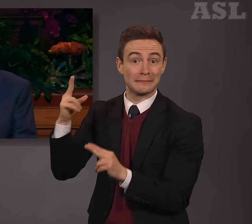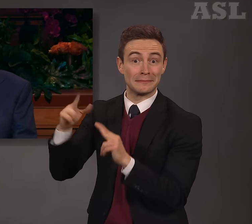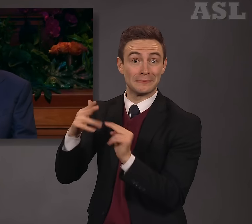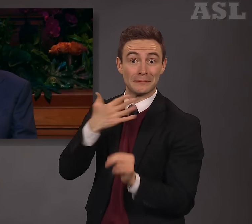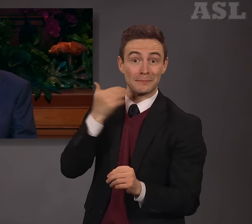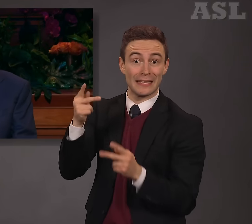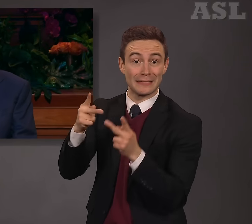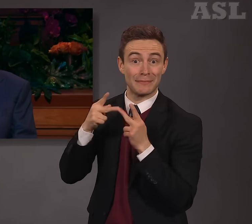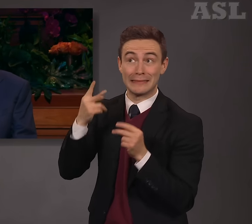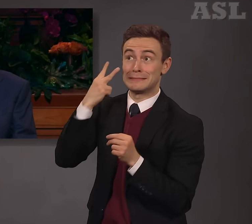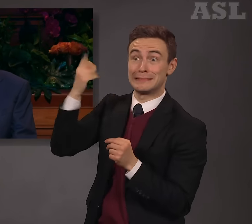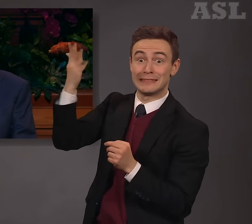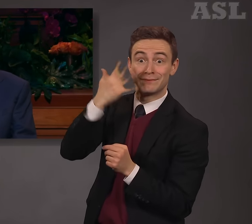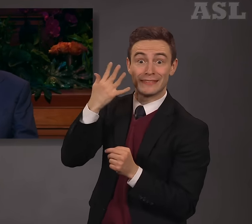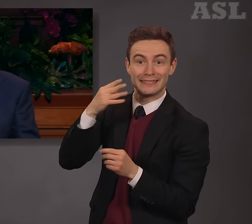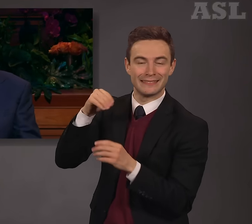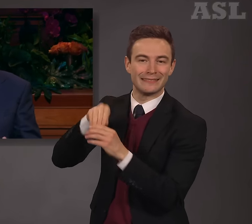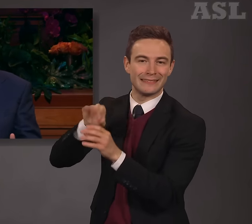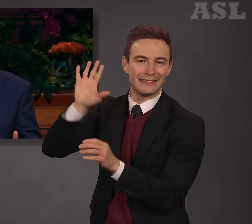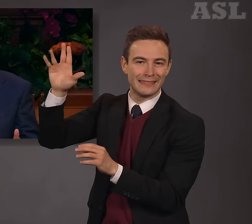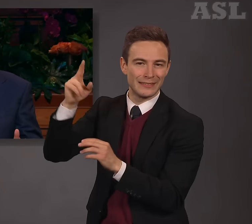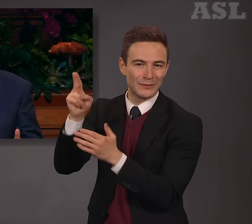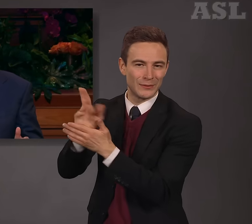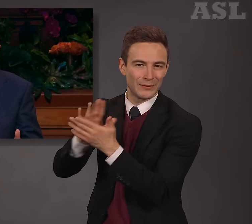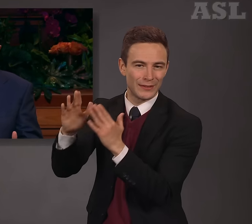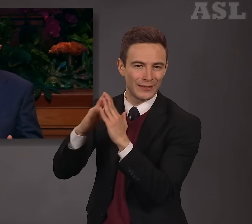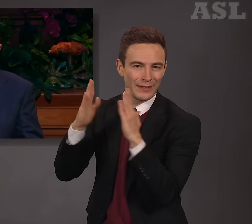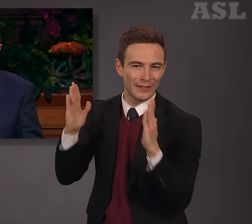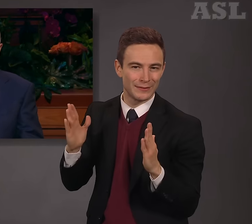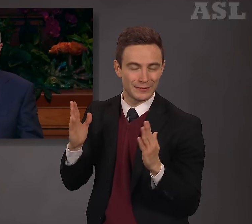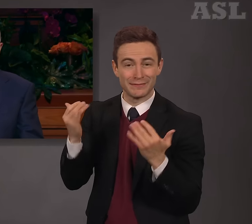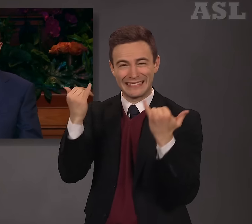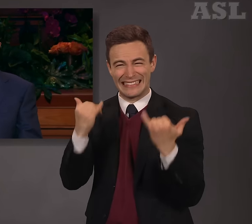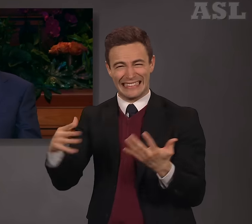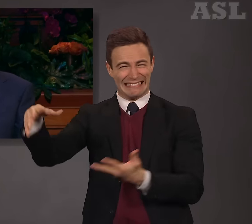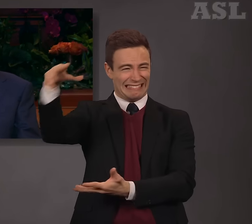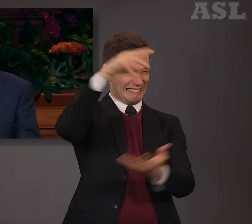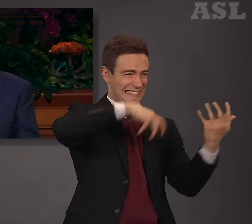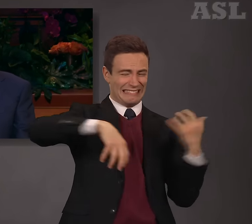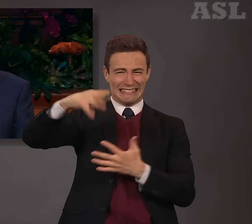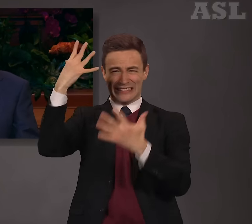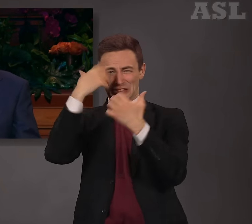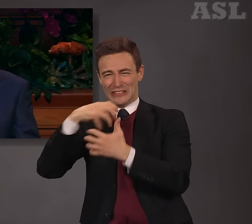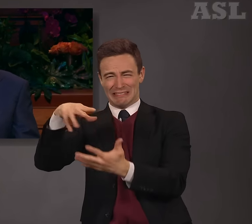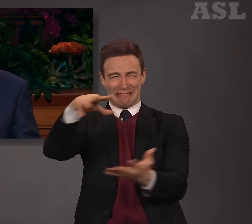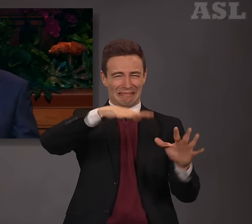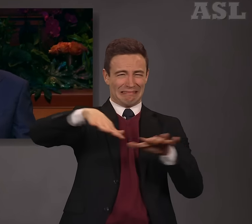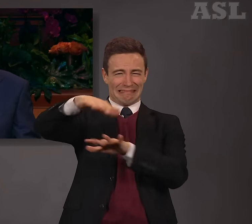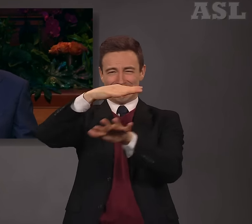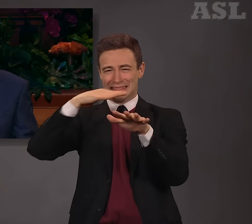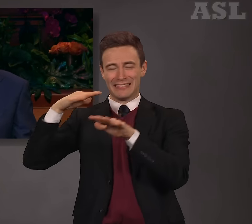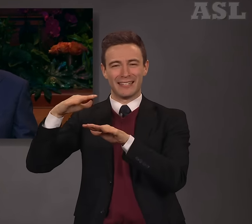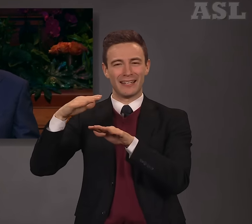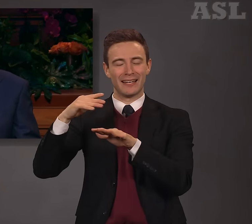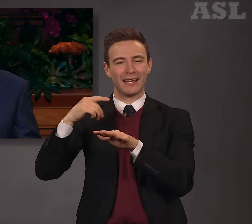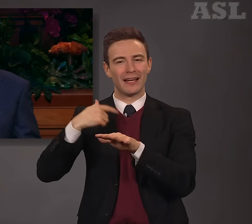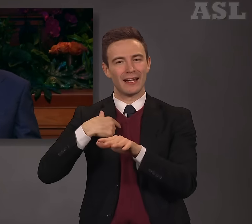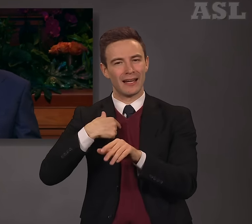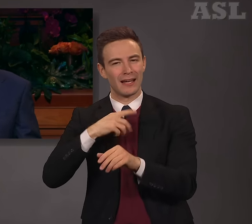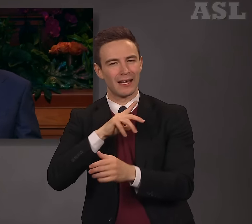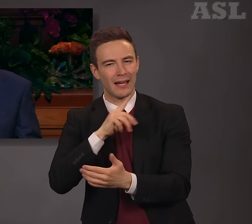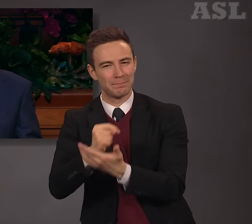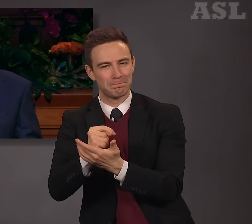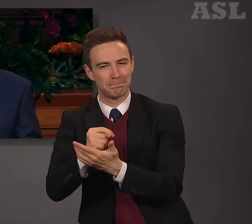holy house. In this day of confusion and commotion, I testify that the